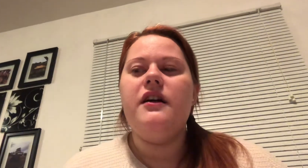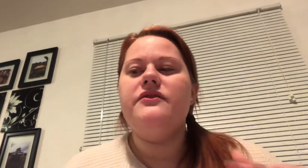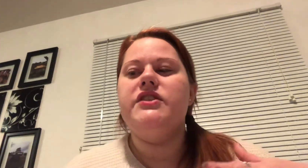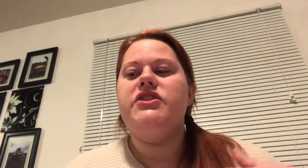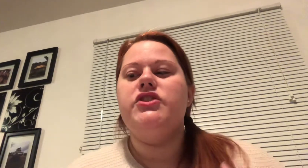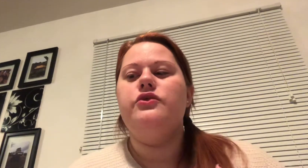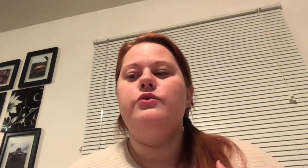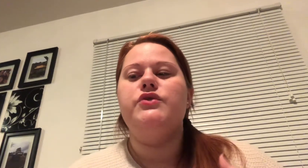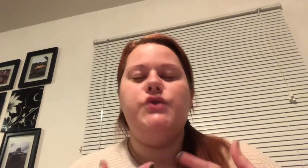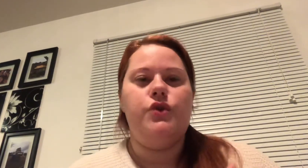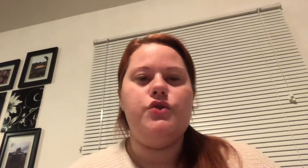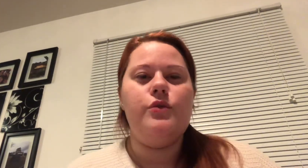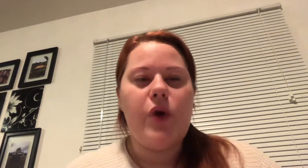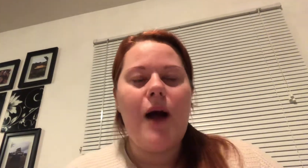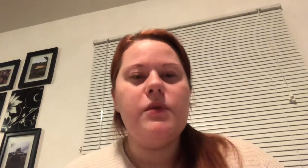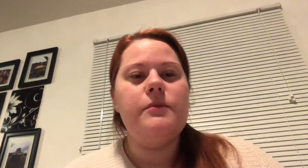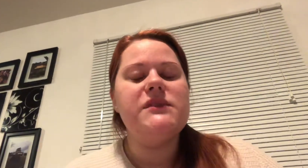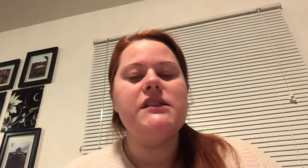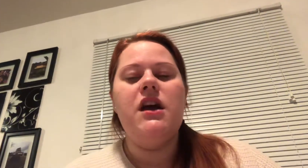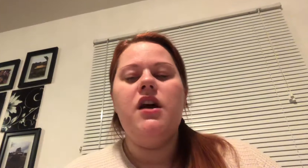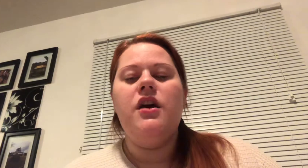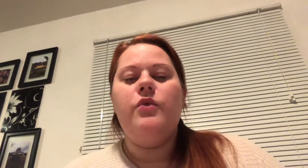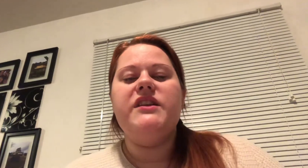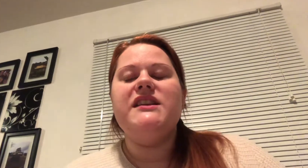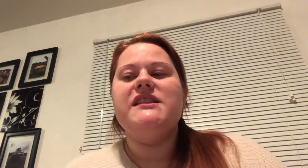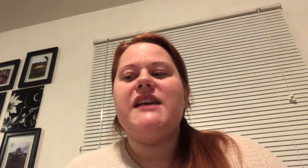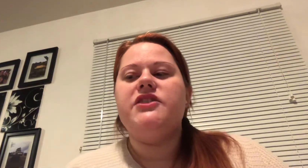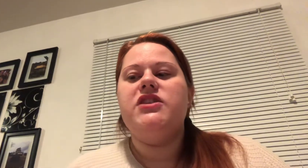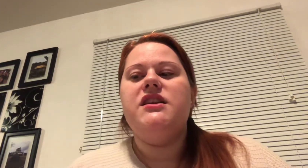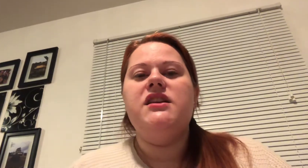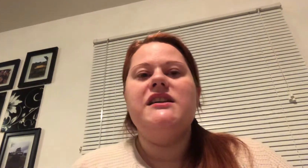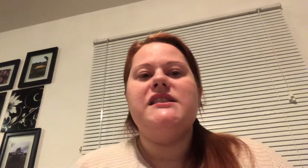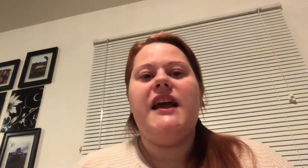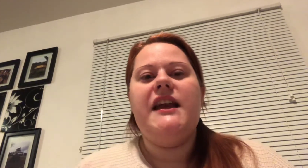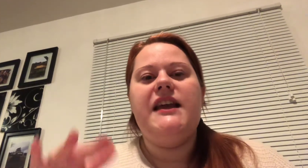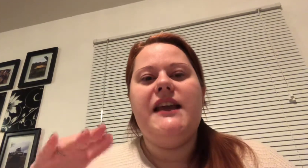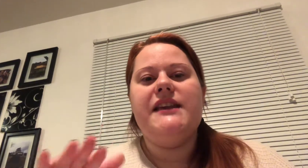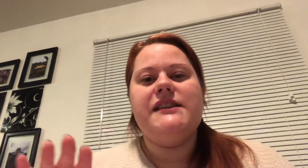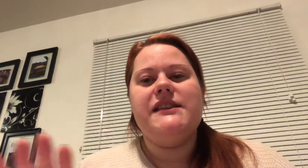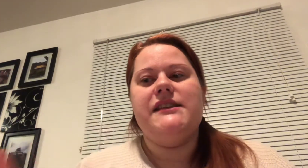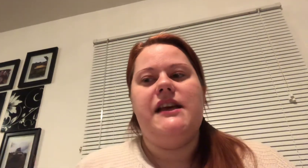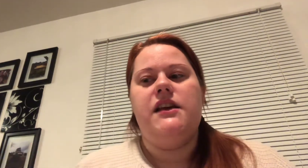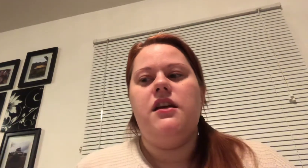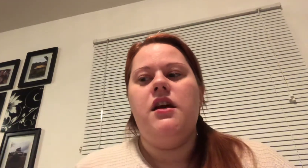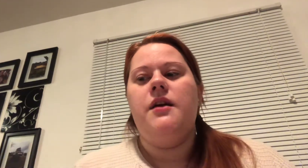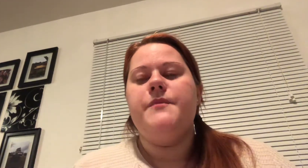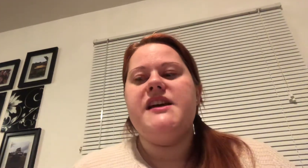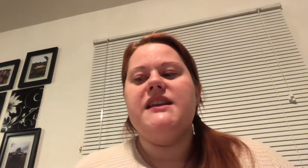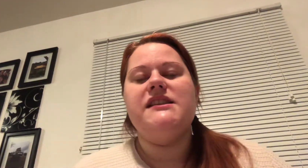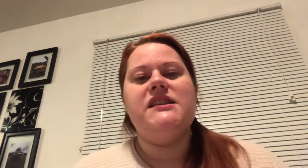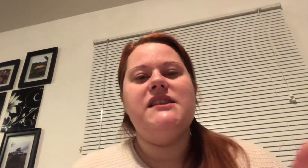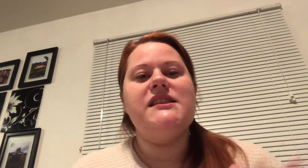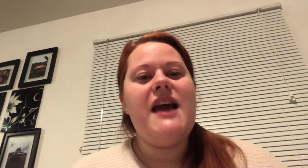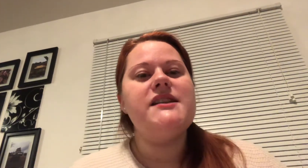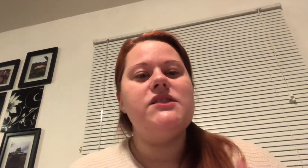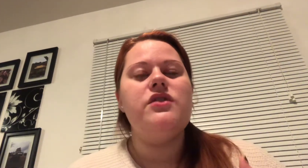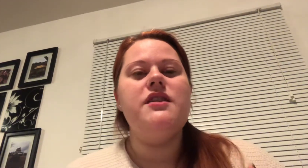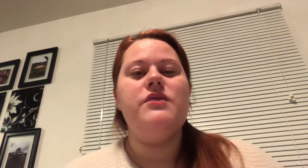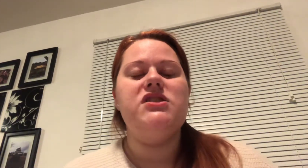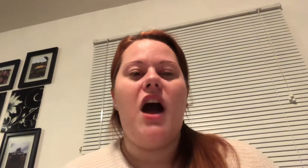the 2 social problems with this section to kind of ease us in, because this next story that we're talking